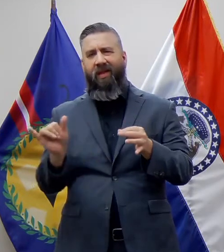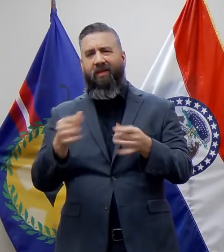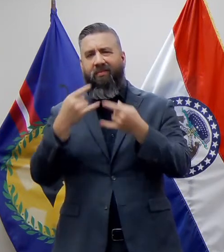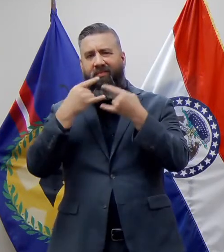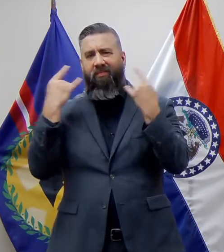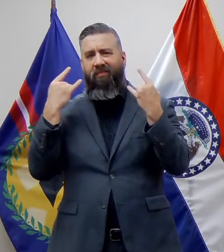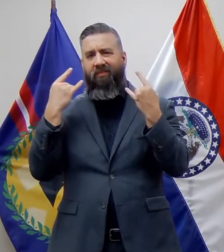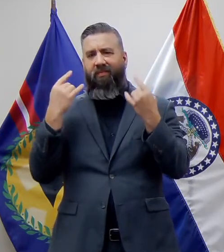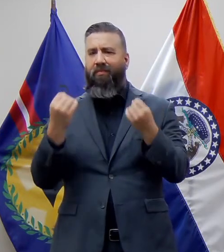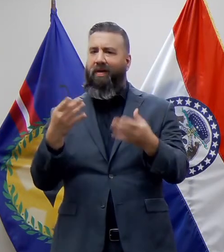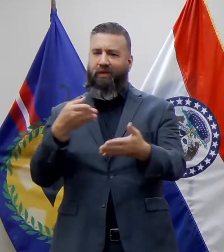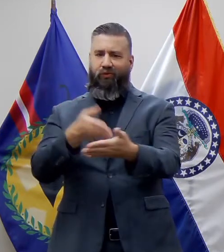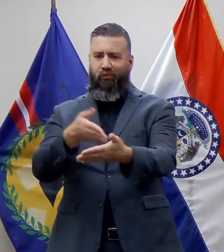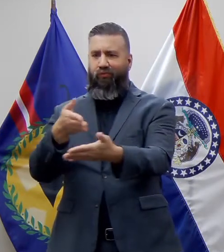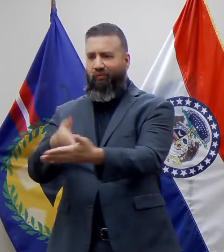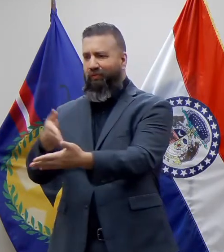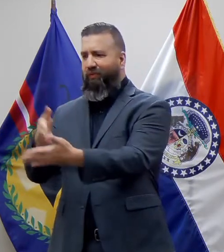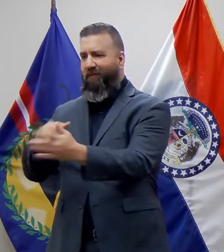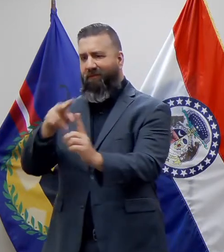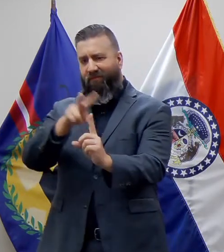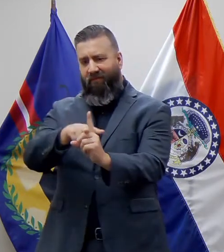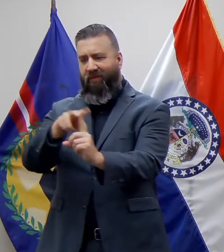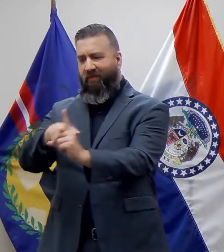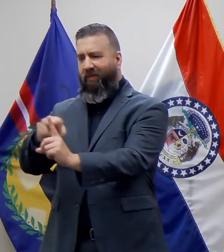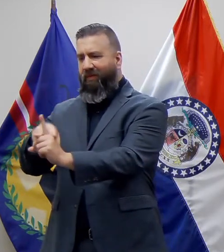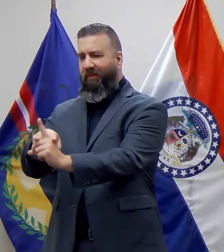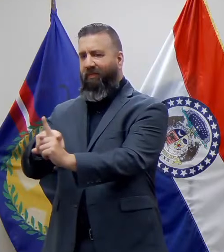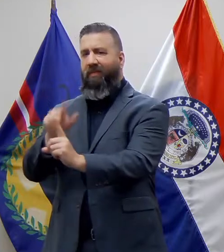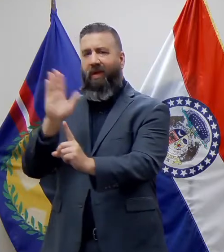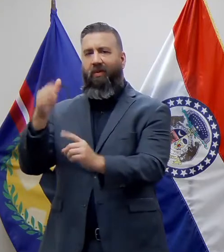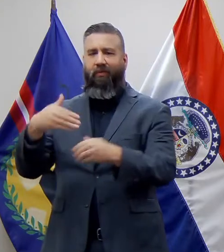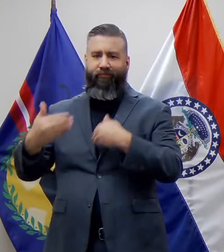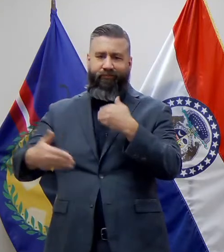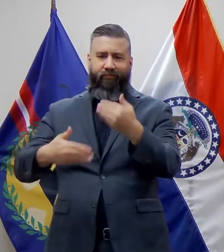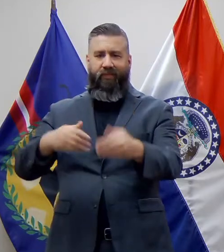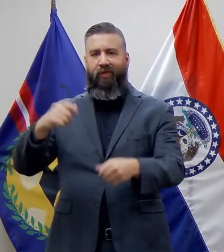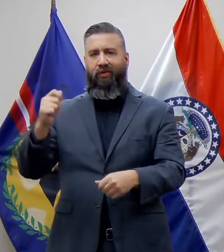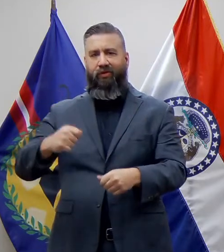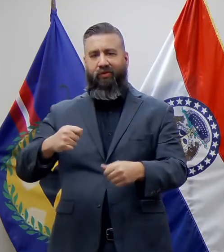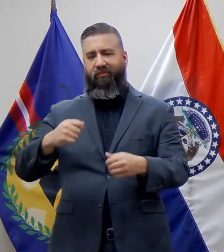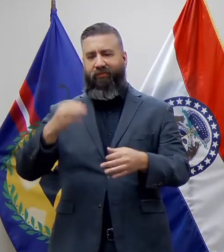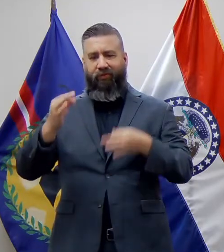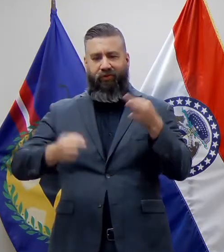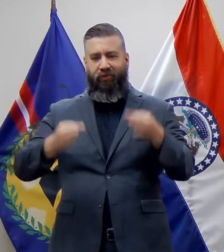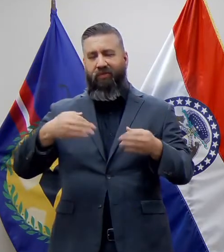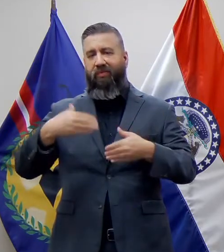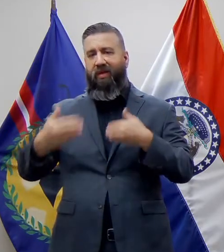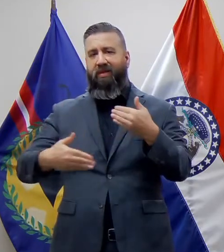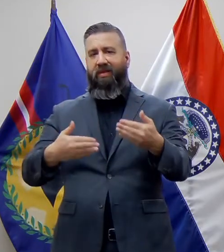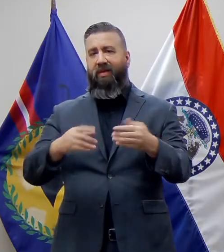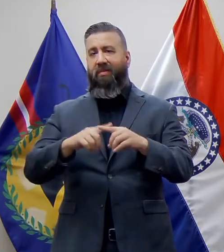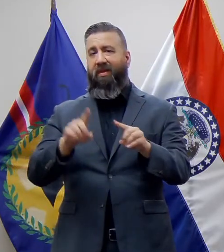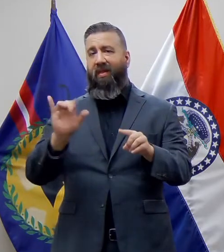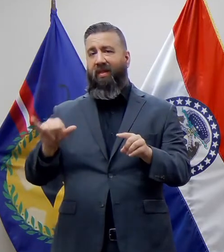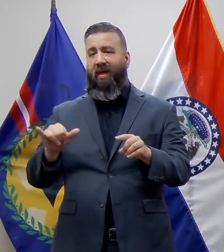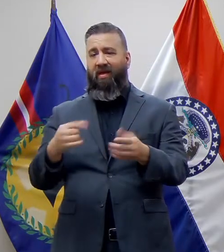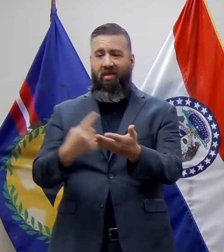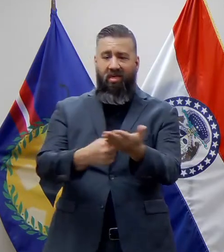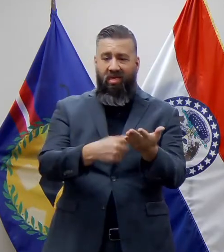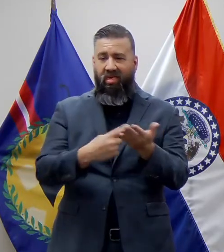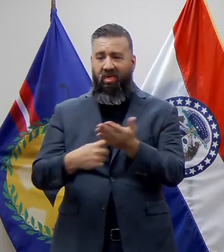Lawsuits been filed. It'll move through the judicial process as they have in the past, but all that